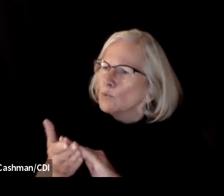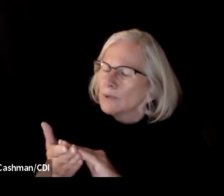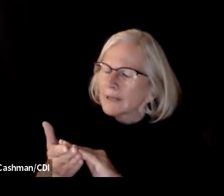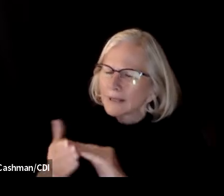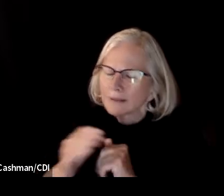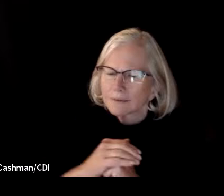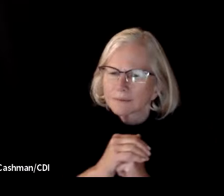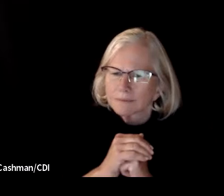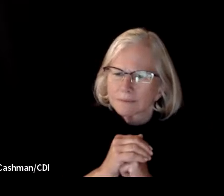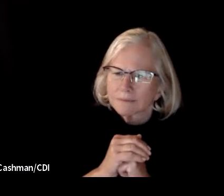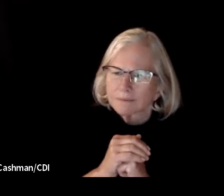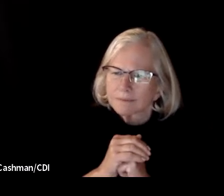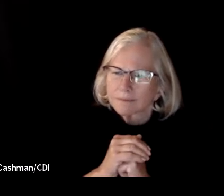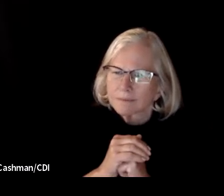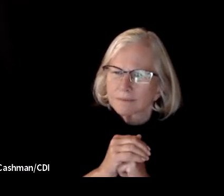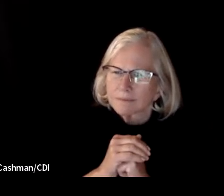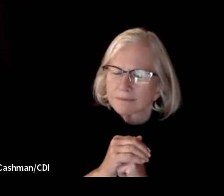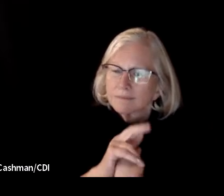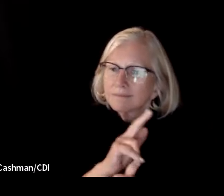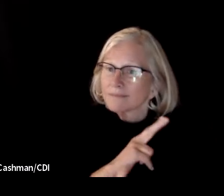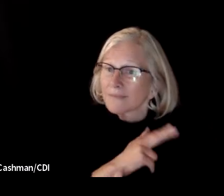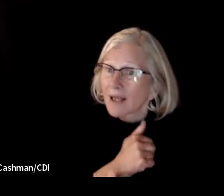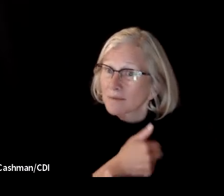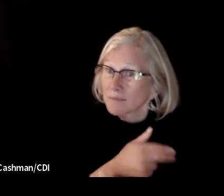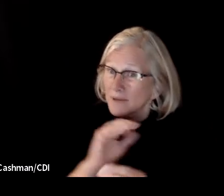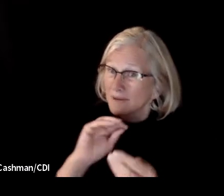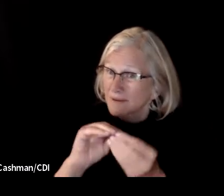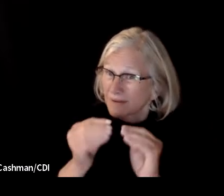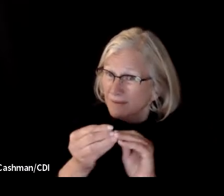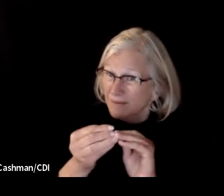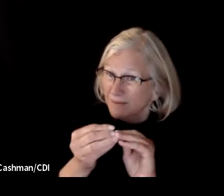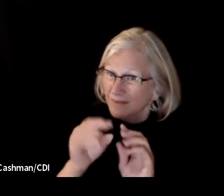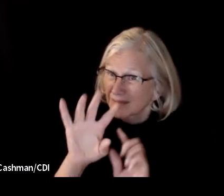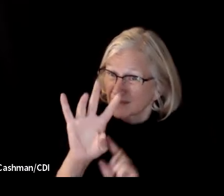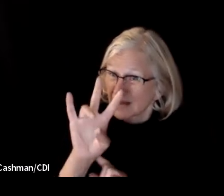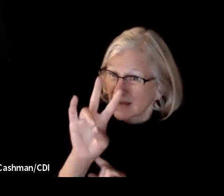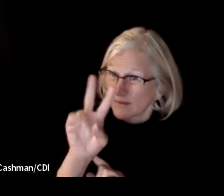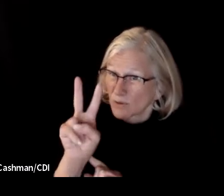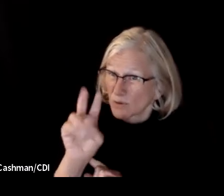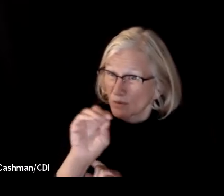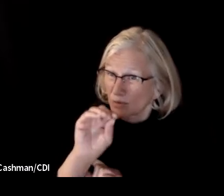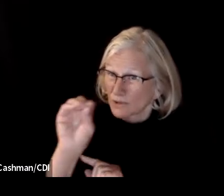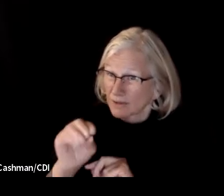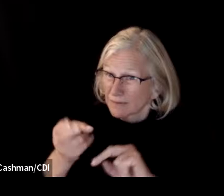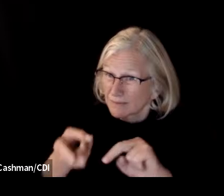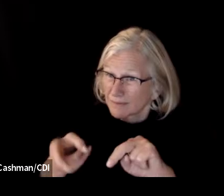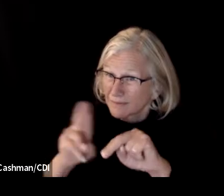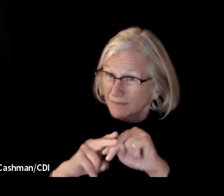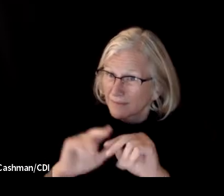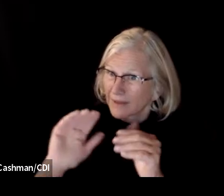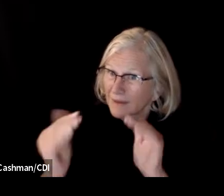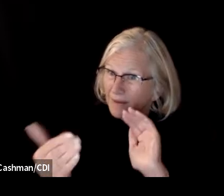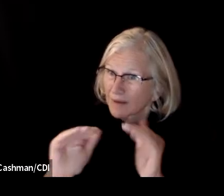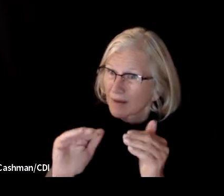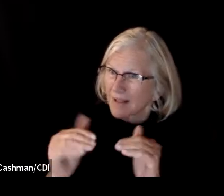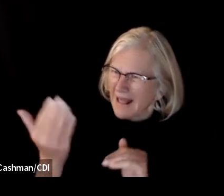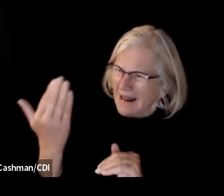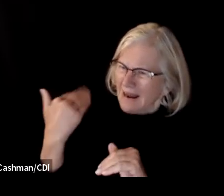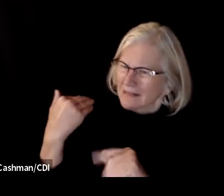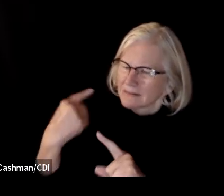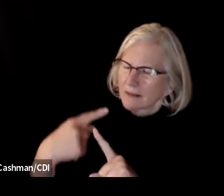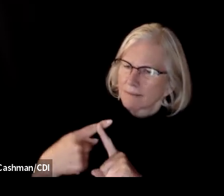are 72% higher than they were a month ago, compared to the 41% higher statewide rate over the same time